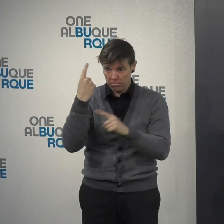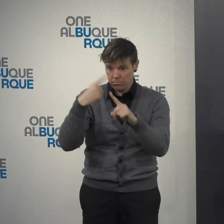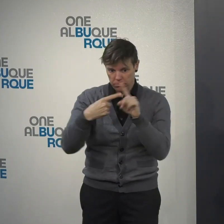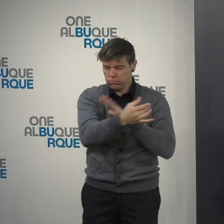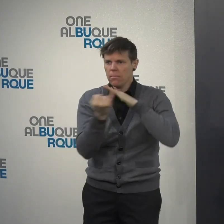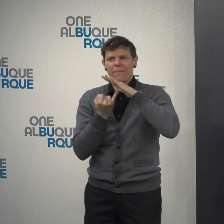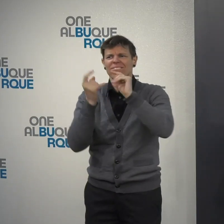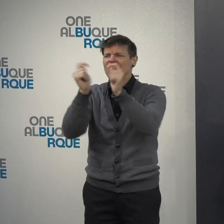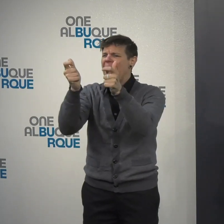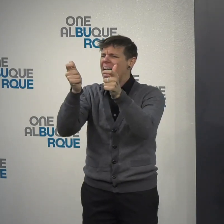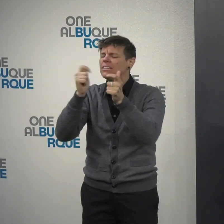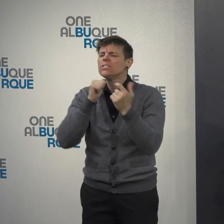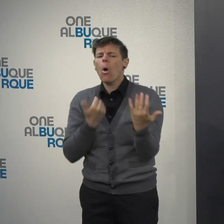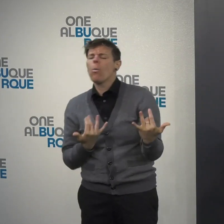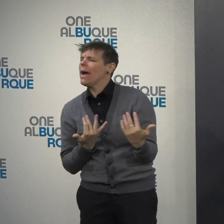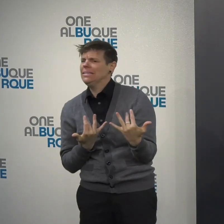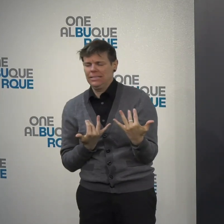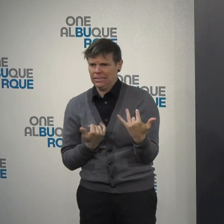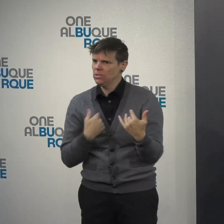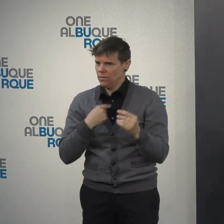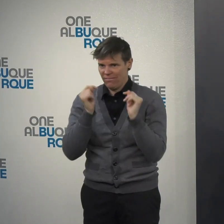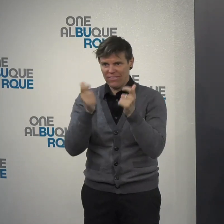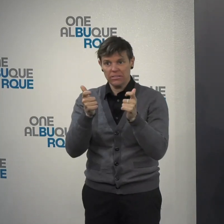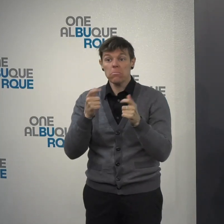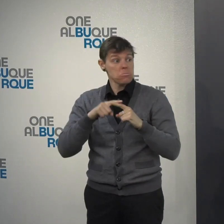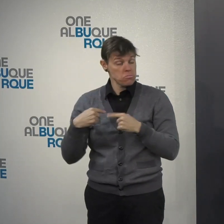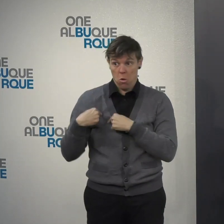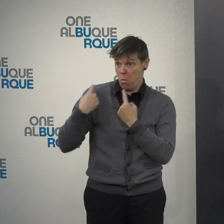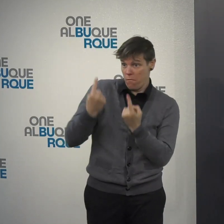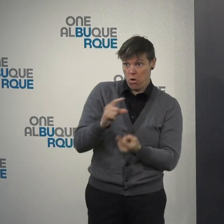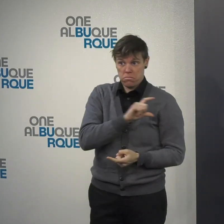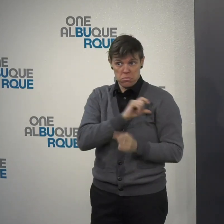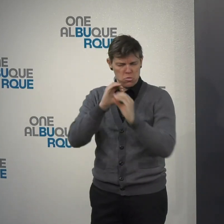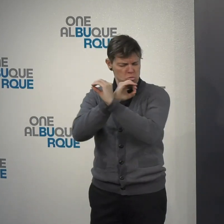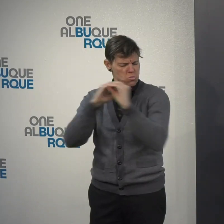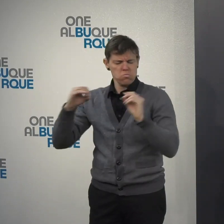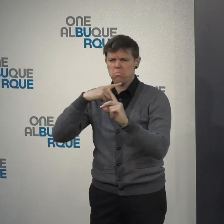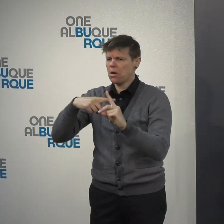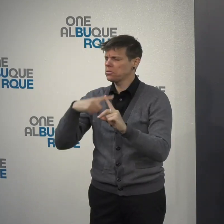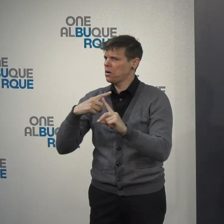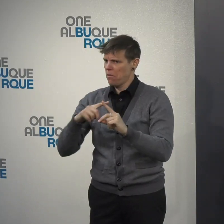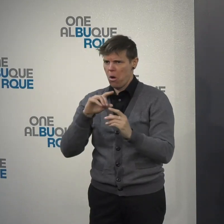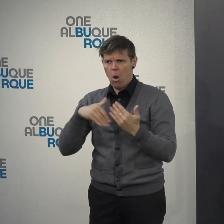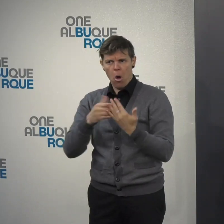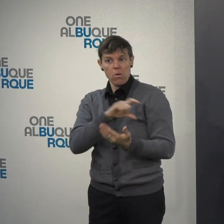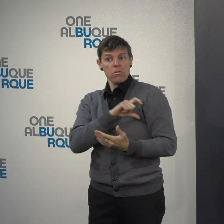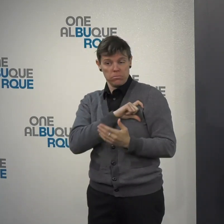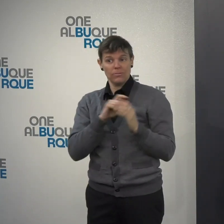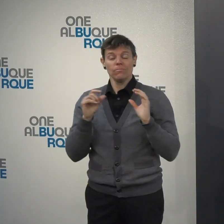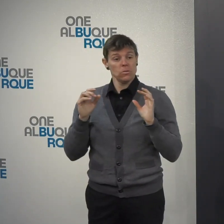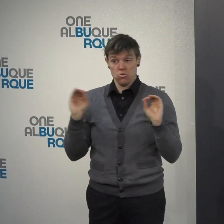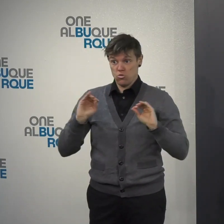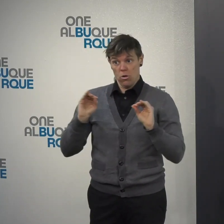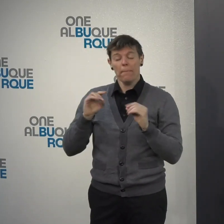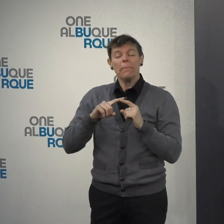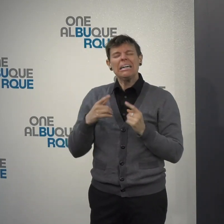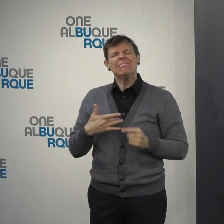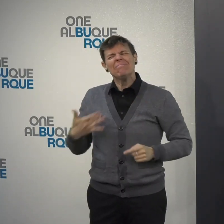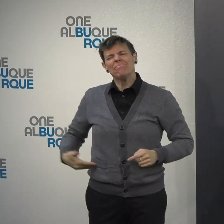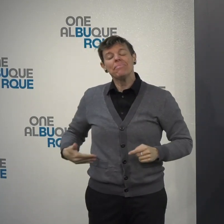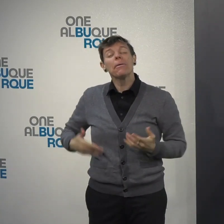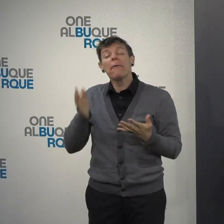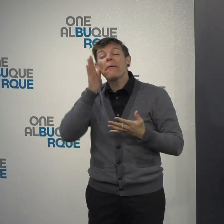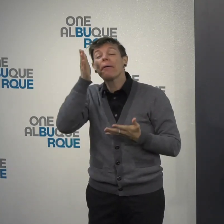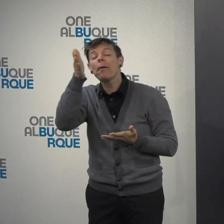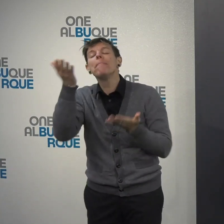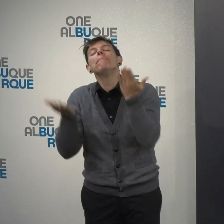Right now we have no positive cases, but again, we expect positive cases. It's pretty much inevitable for our frontline workers. And so